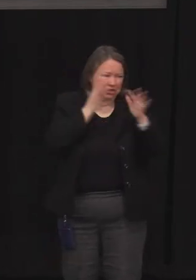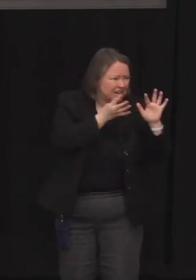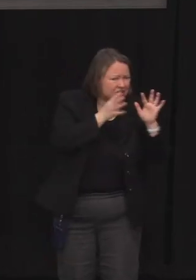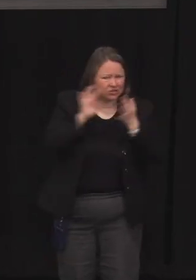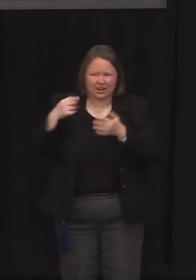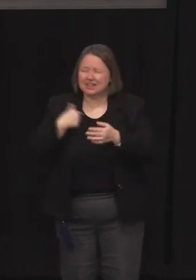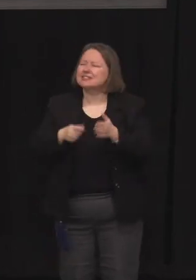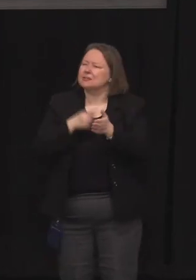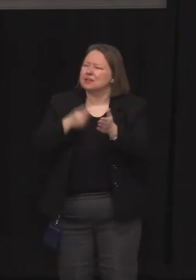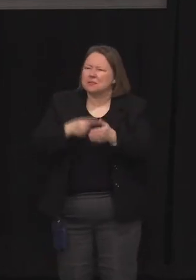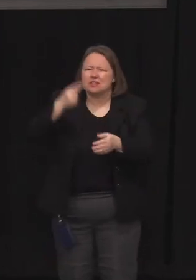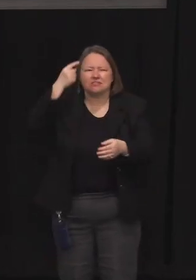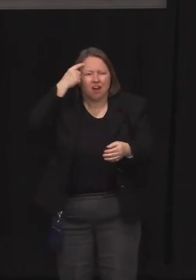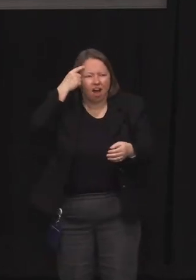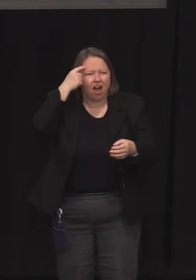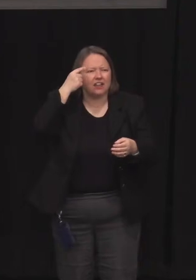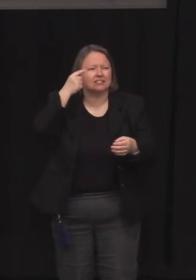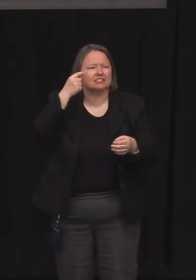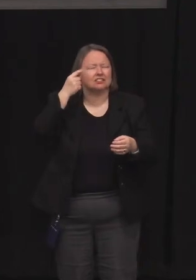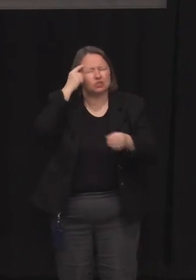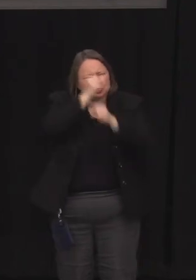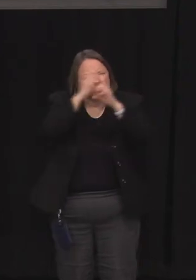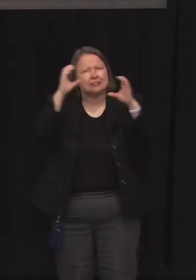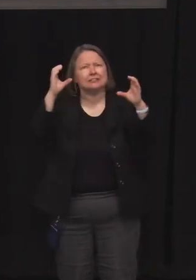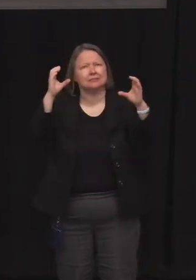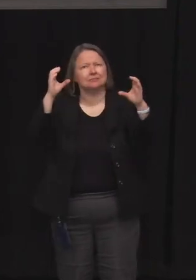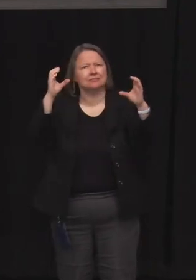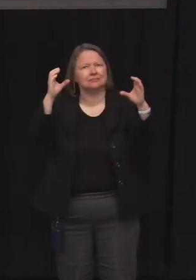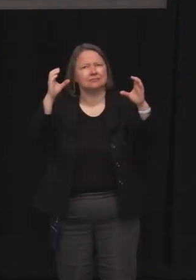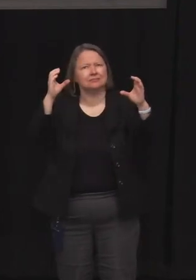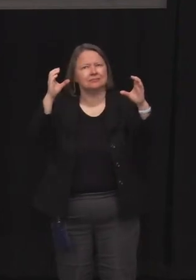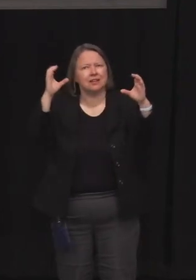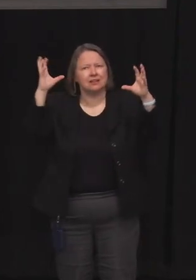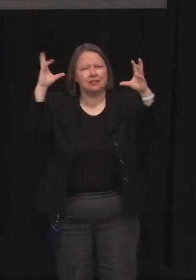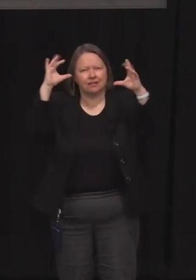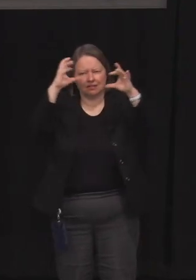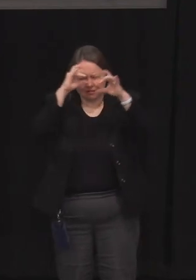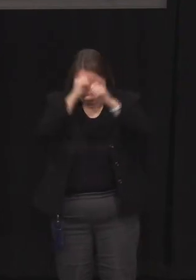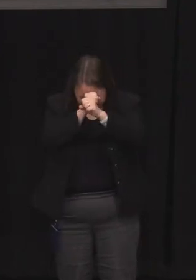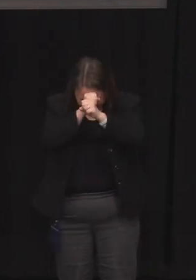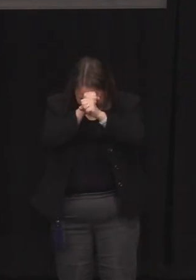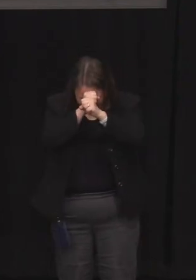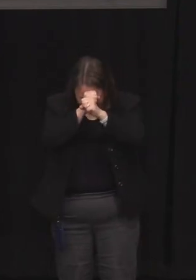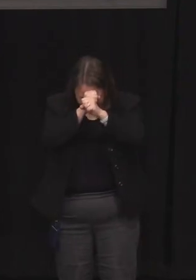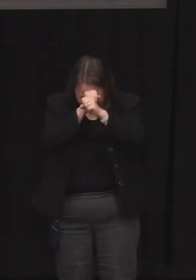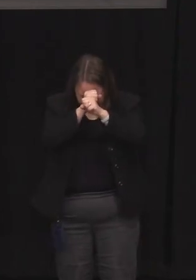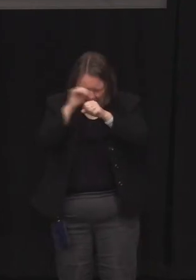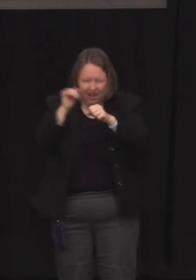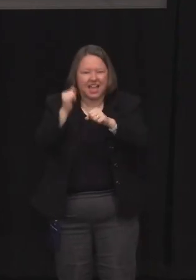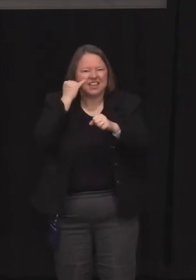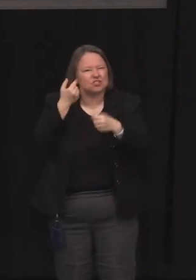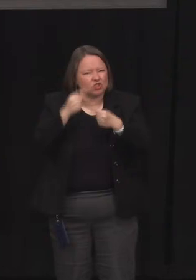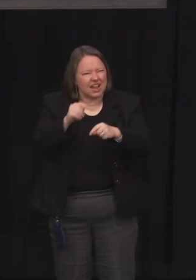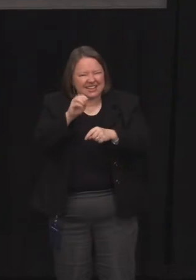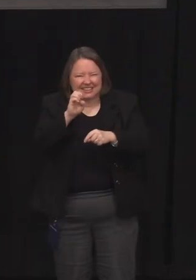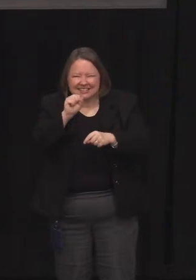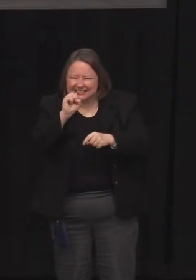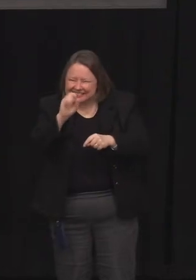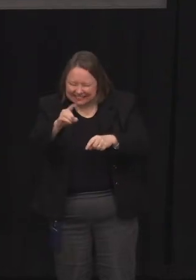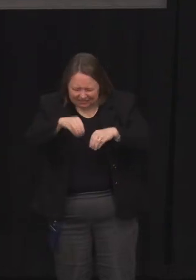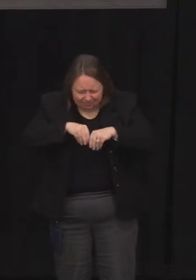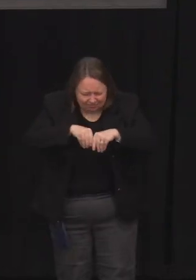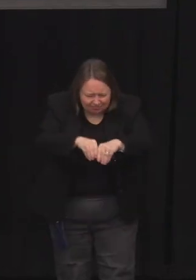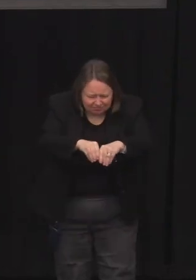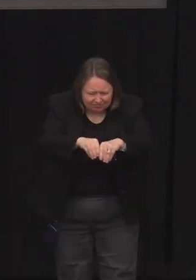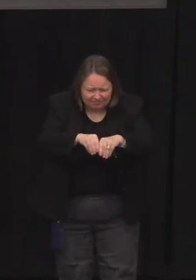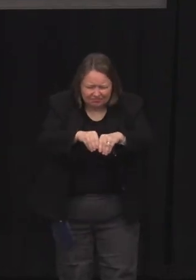Sometimes those thoughts, those dreams, they shrivel up and die like the seed that is sown in soil that